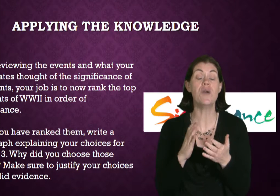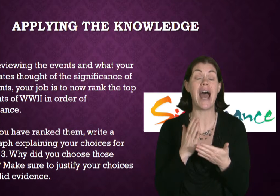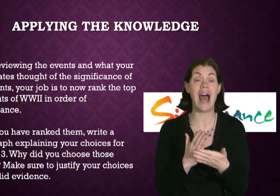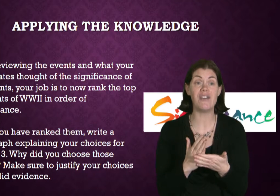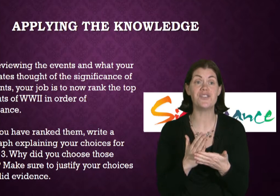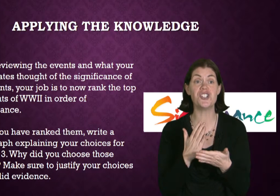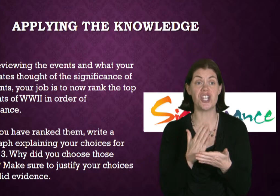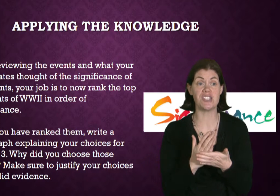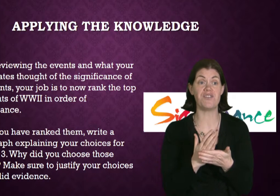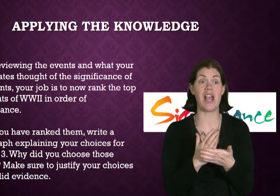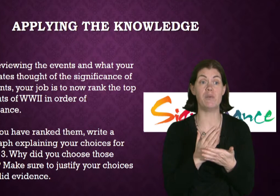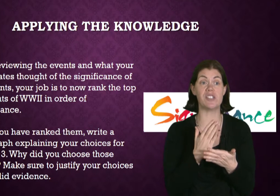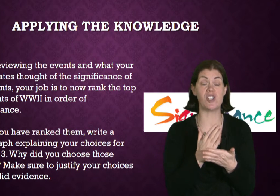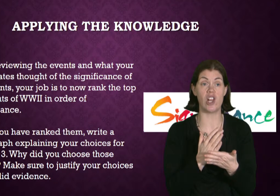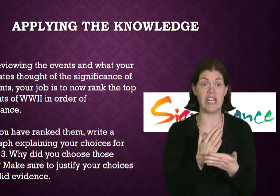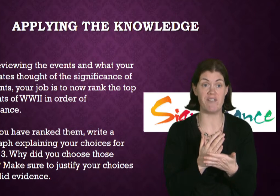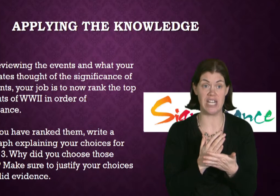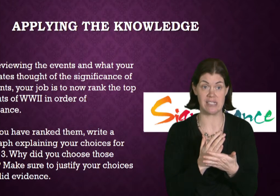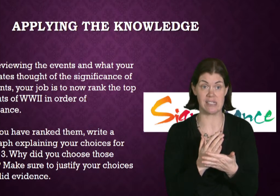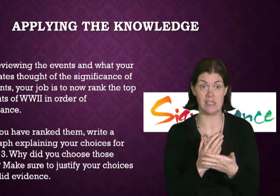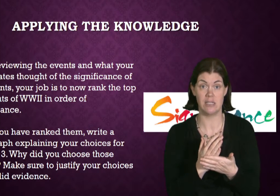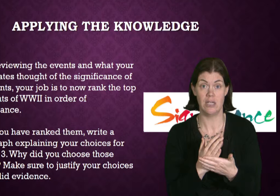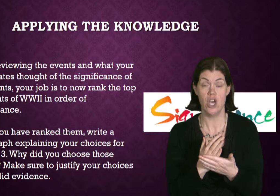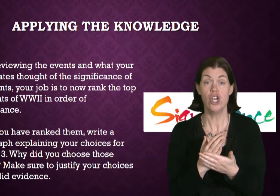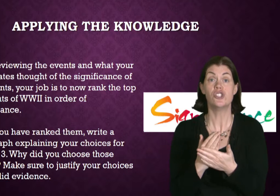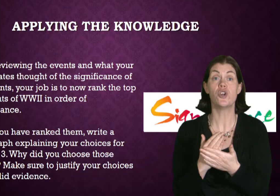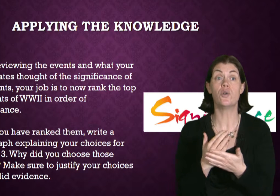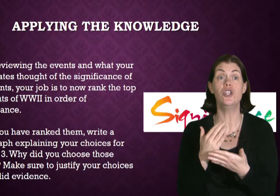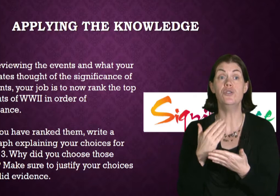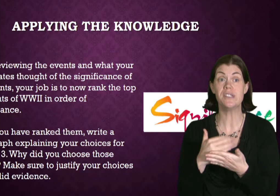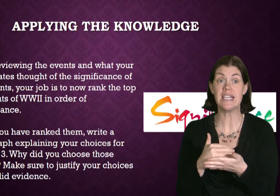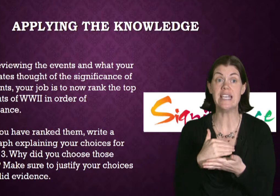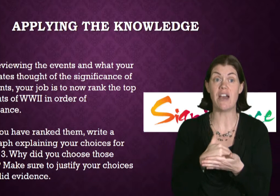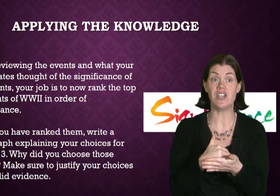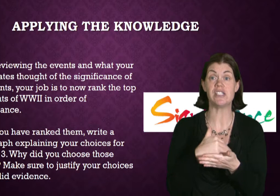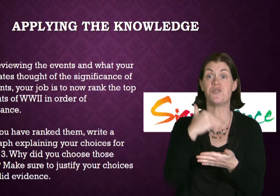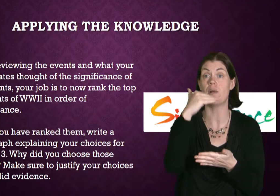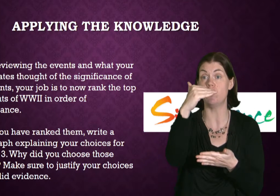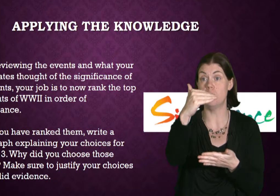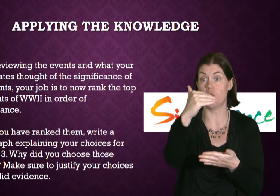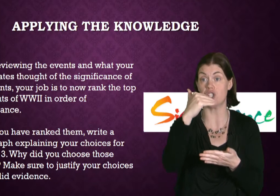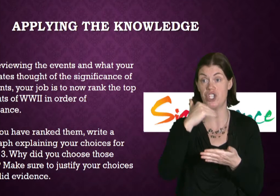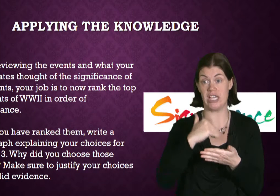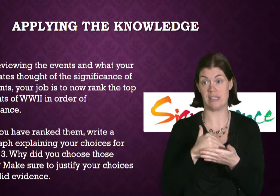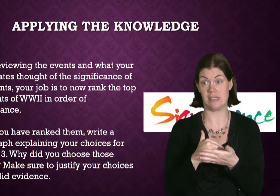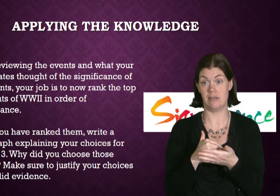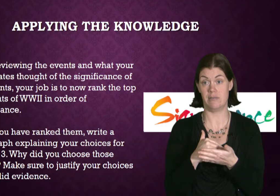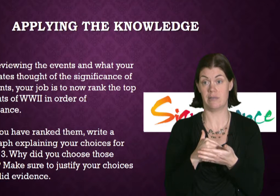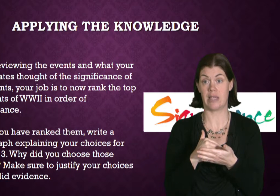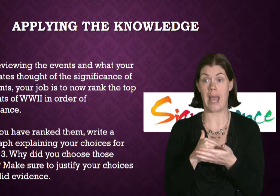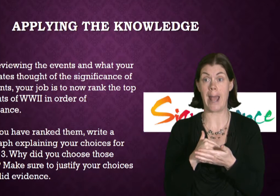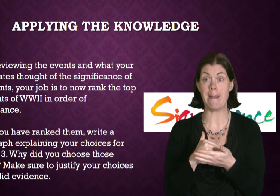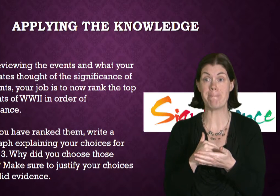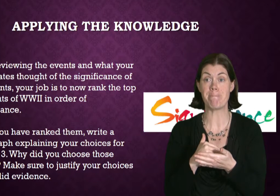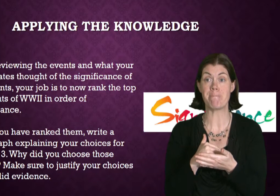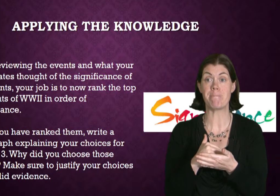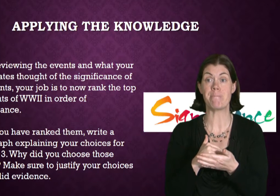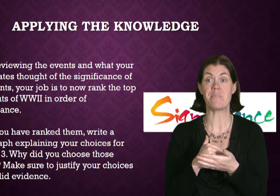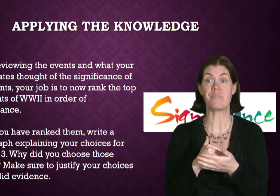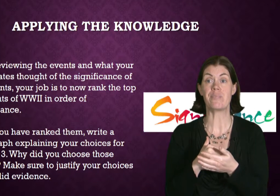And you have to justify it with solid evidence. So using the evidence from the worksheets,